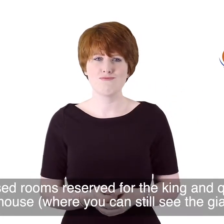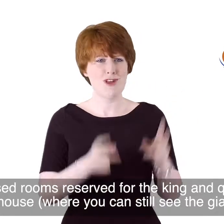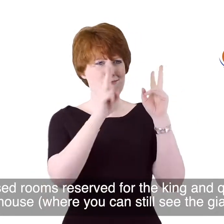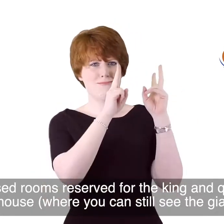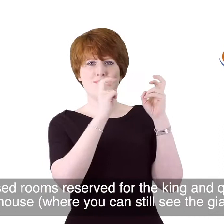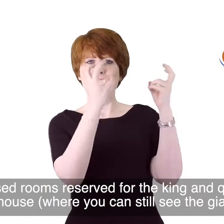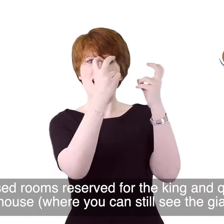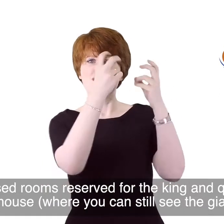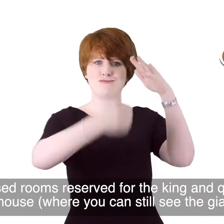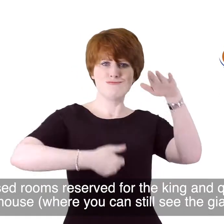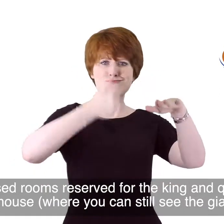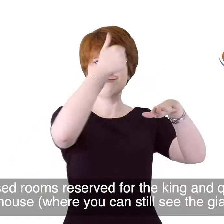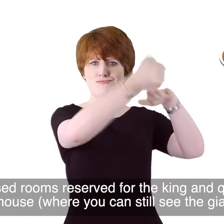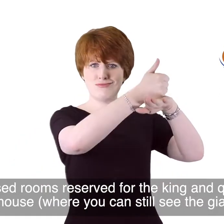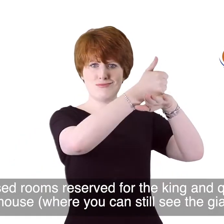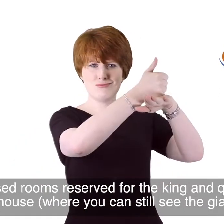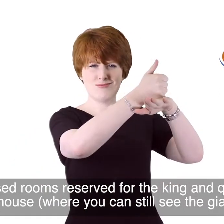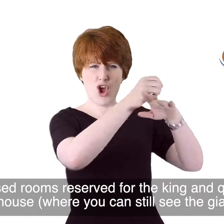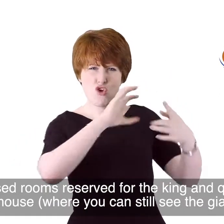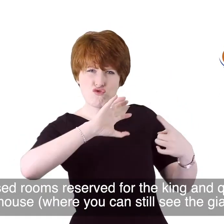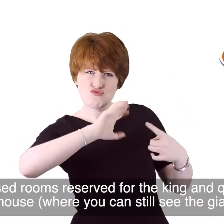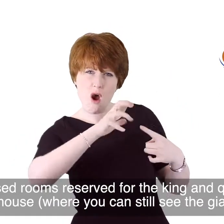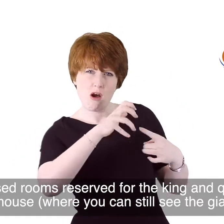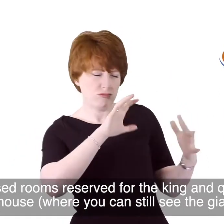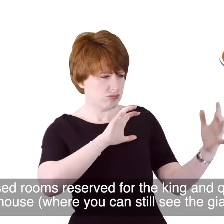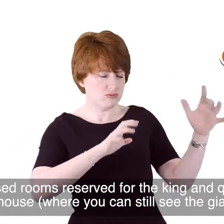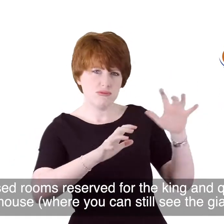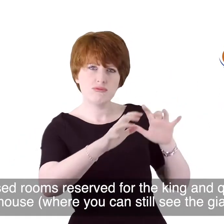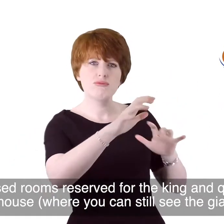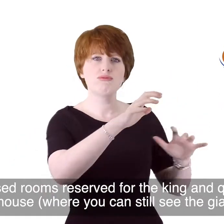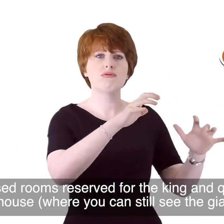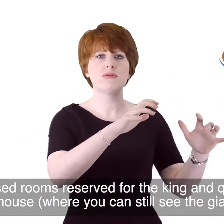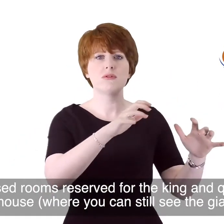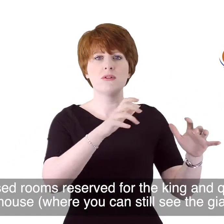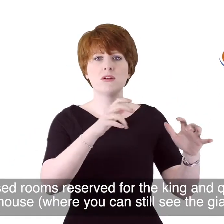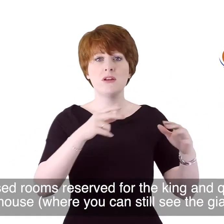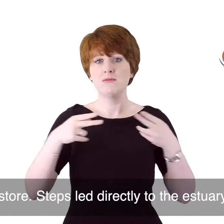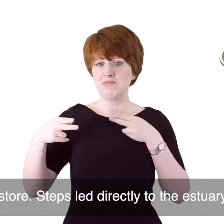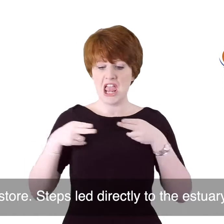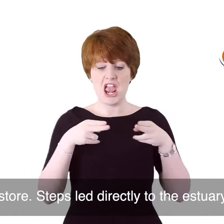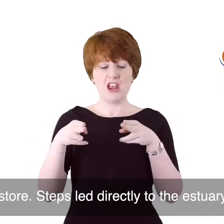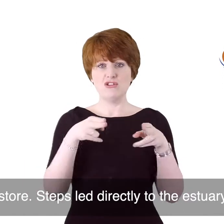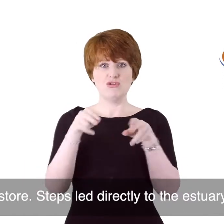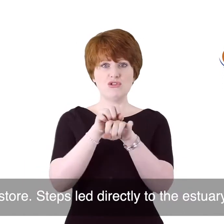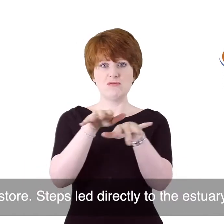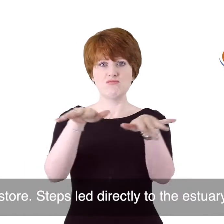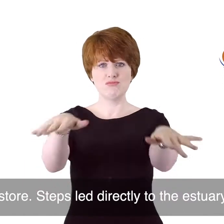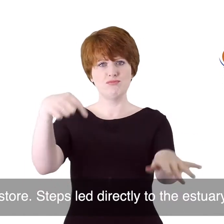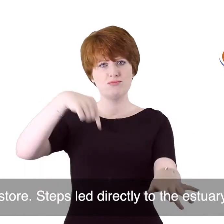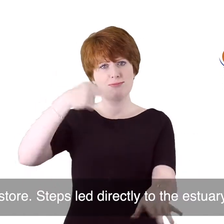housed rooms reserved for the king and queen, the bakehouse, where you can still see the giant oven, and food store. Steps